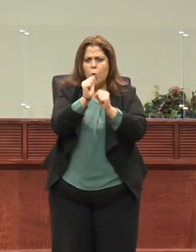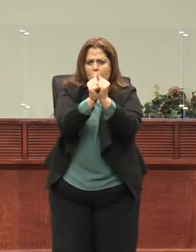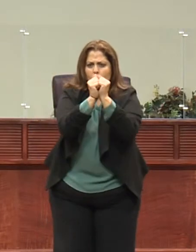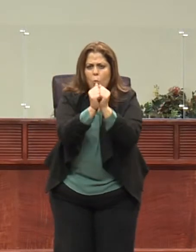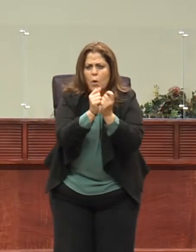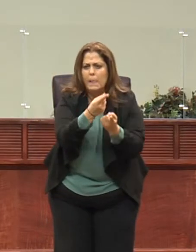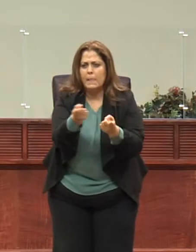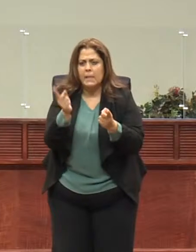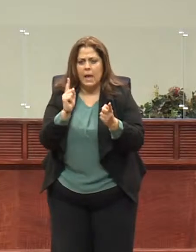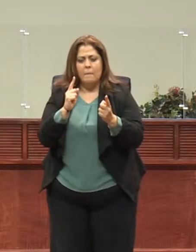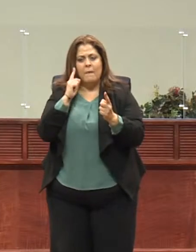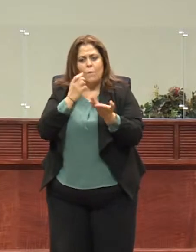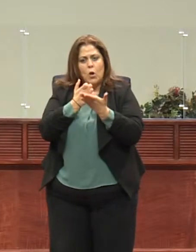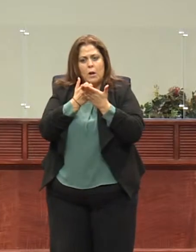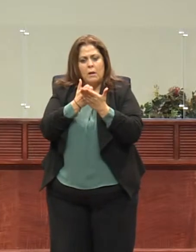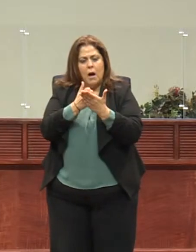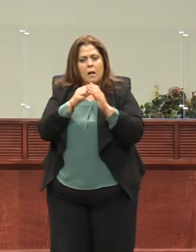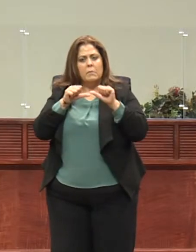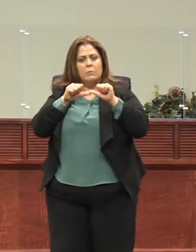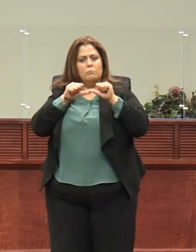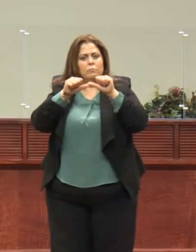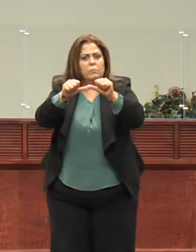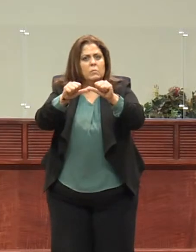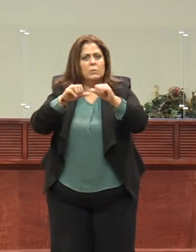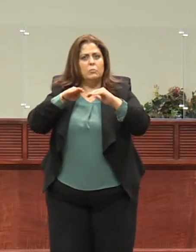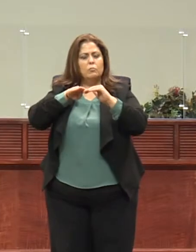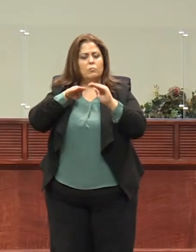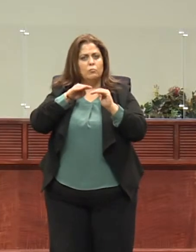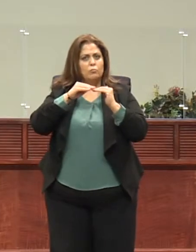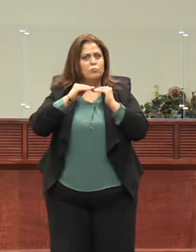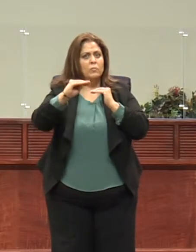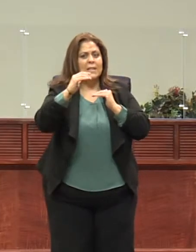by this latest surge in cases. There are